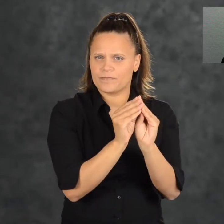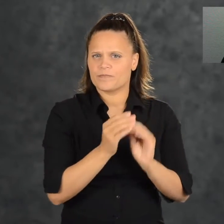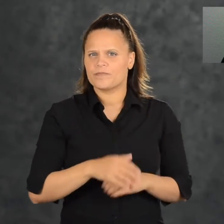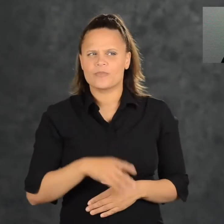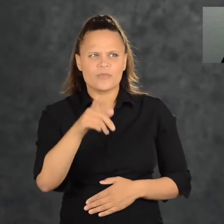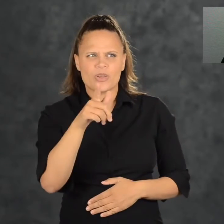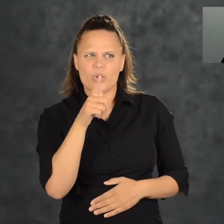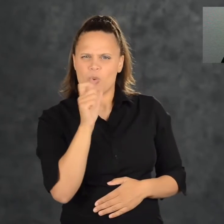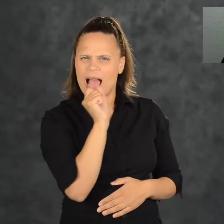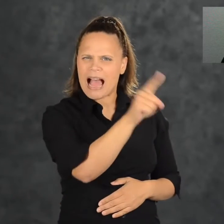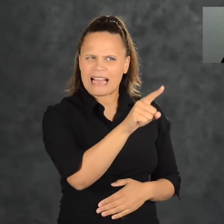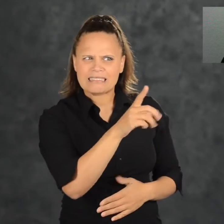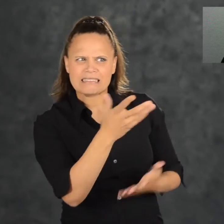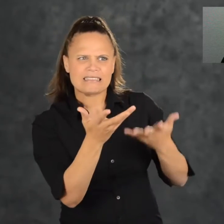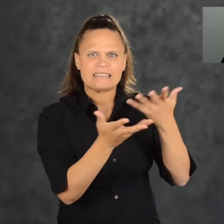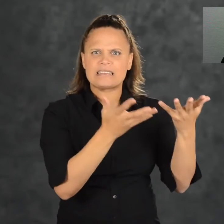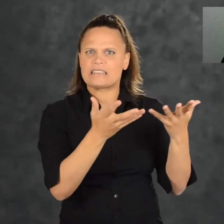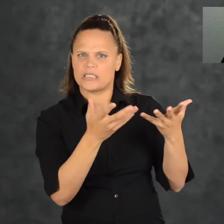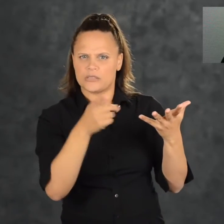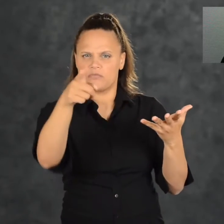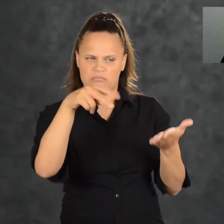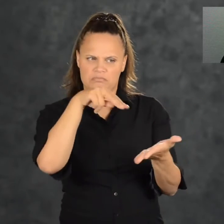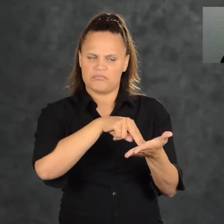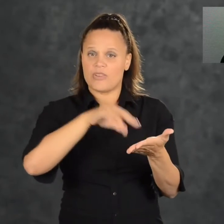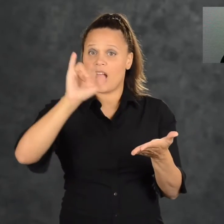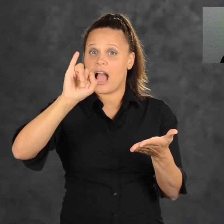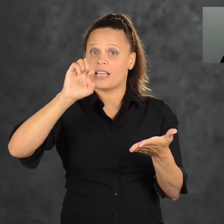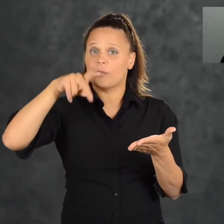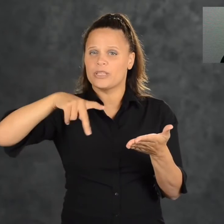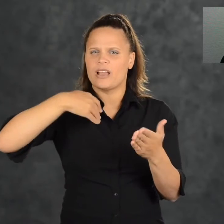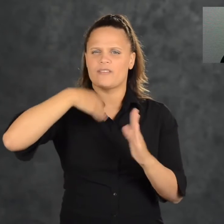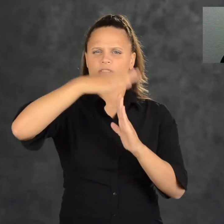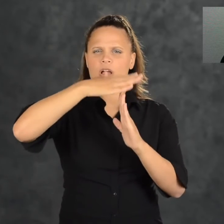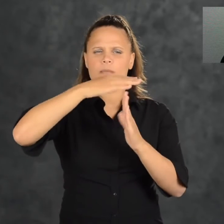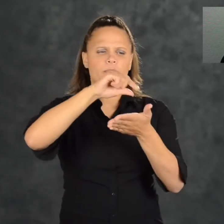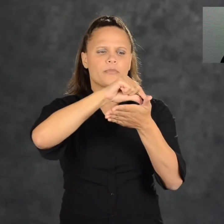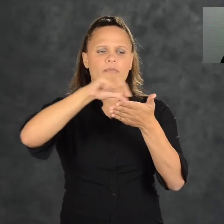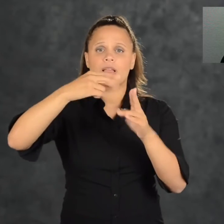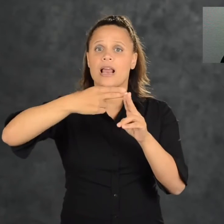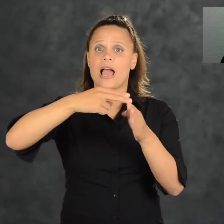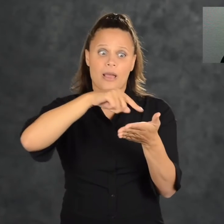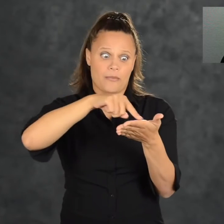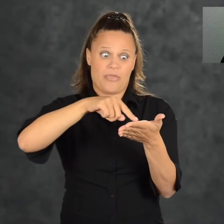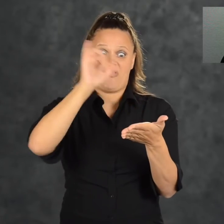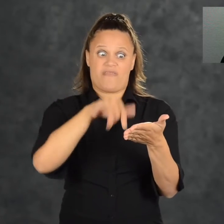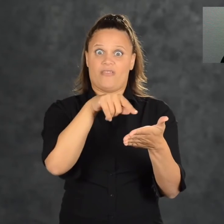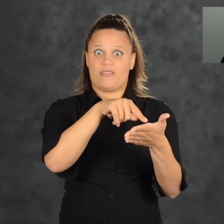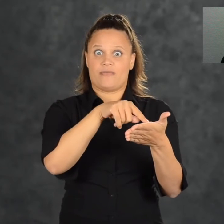requesting for an interpreter in the IEP meeting. And when you're asking at the administration, it's helpful to